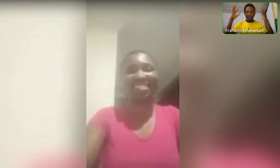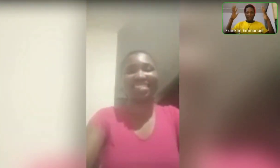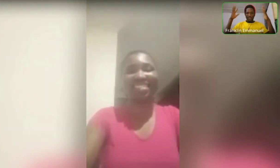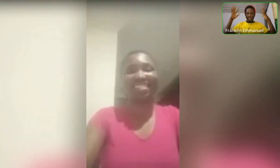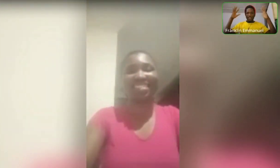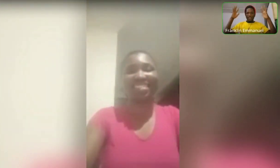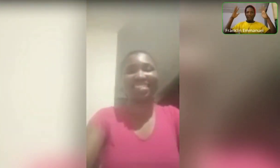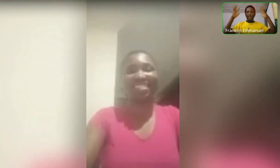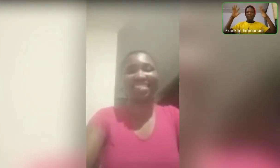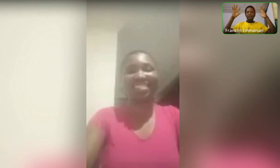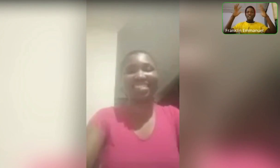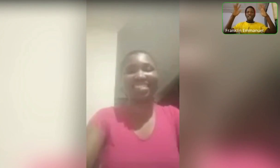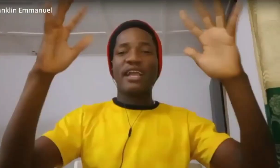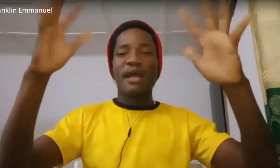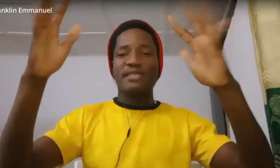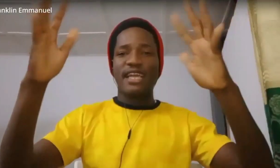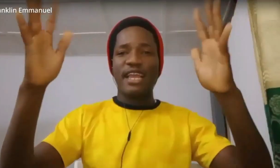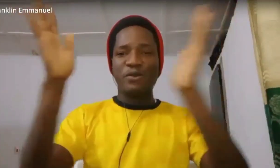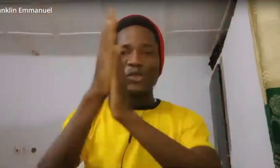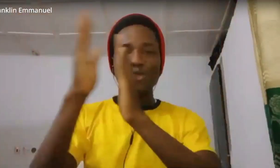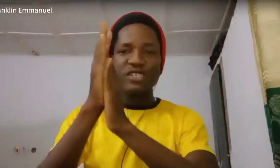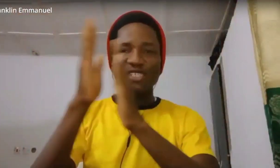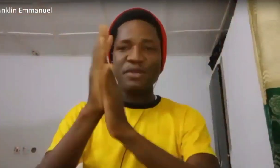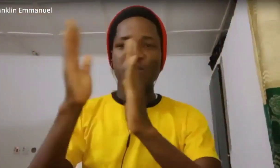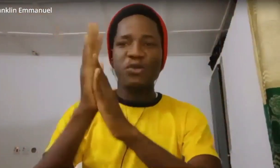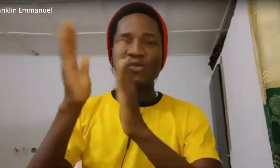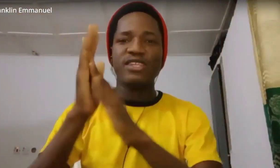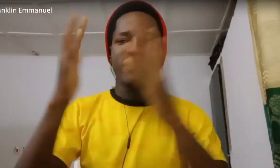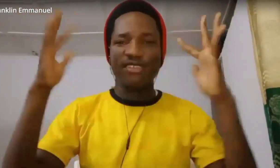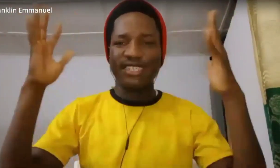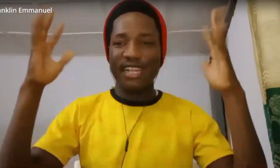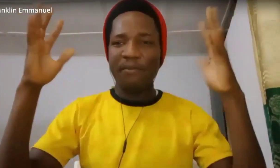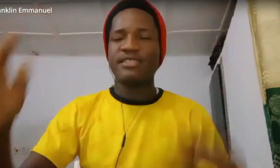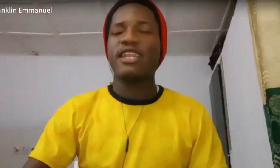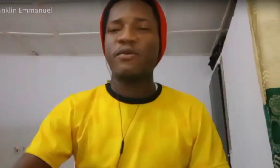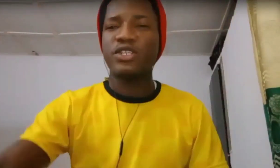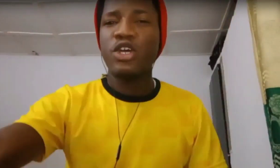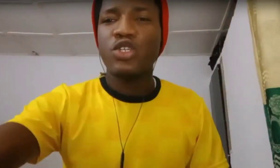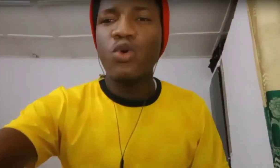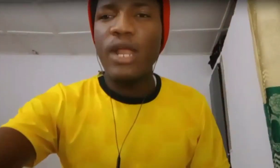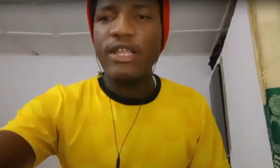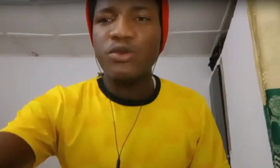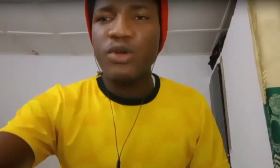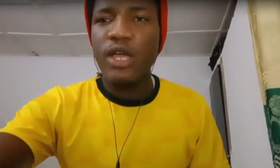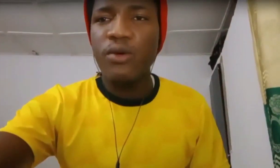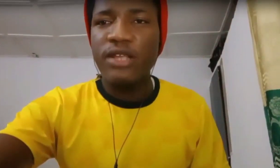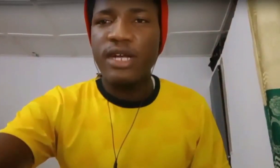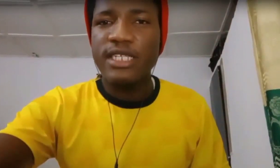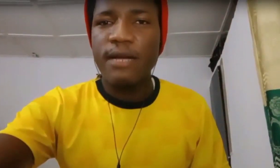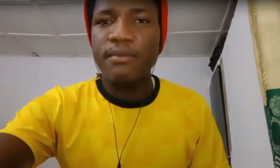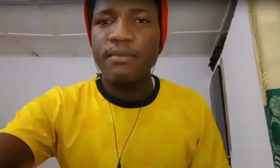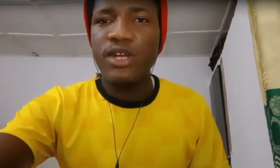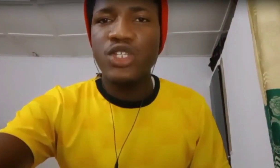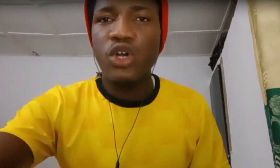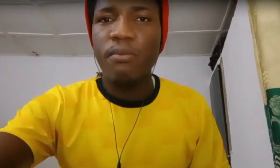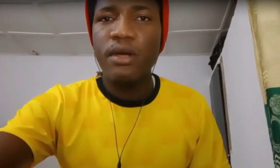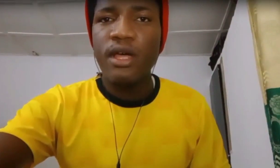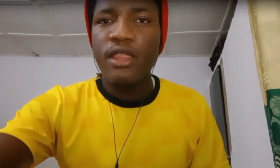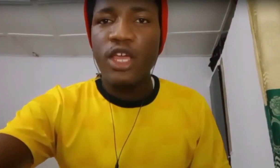sign language. We don't do this because we don't do this. This is clapping in sign language. So who would like to go again? Who would like to attempt? Great job. Thank you very much, Deborah.